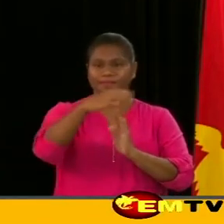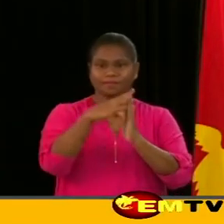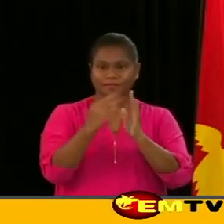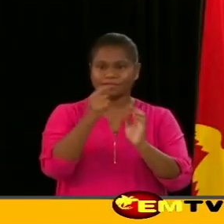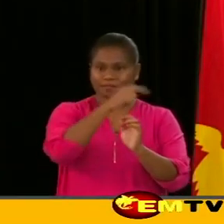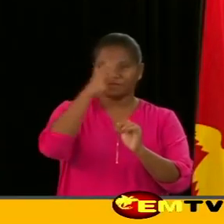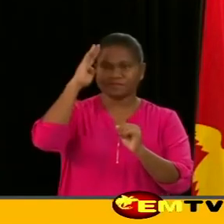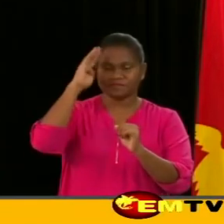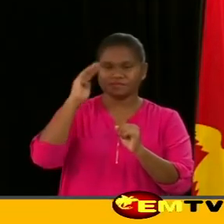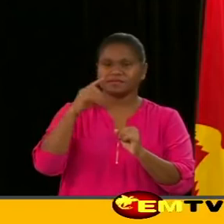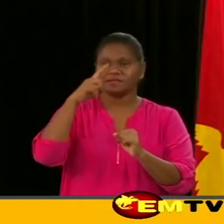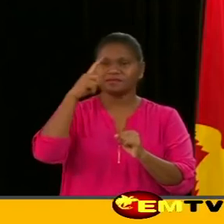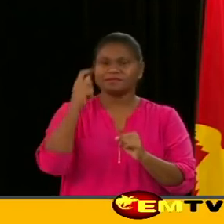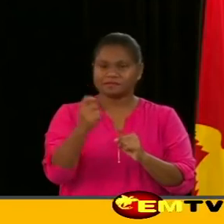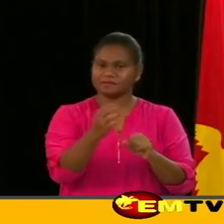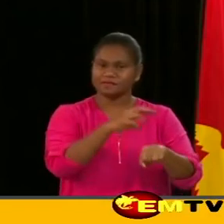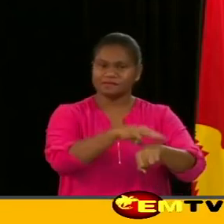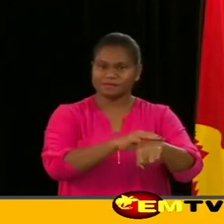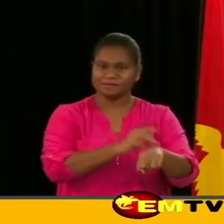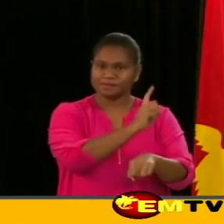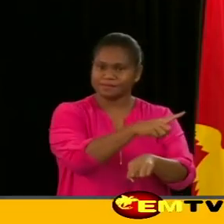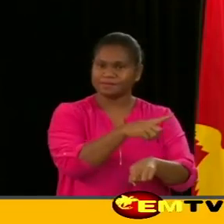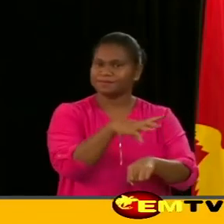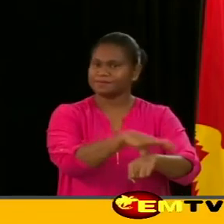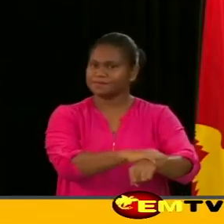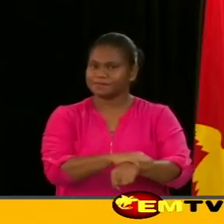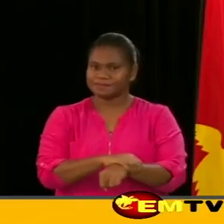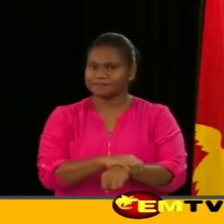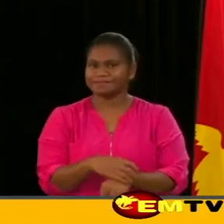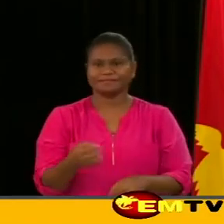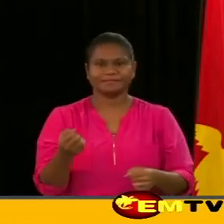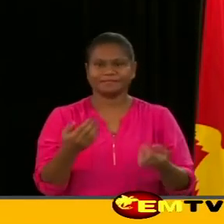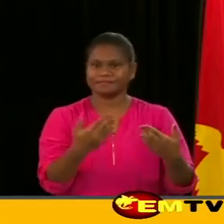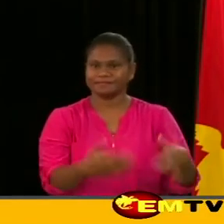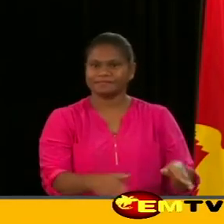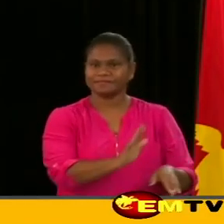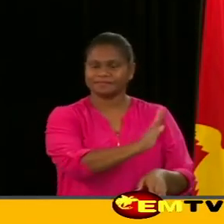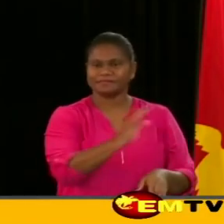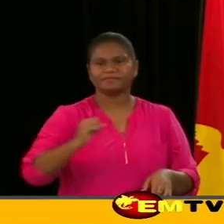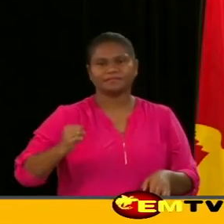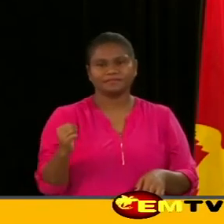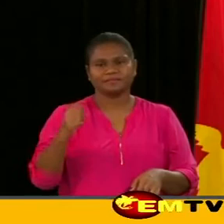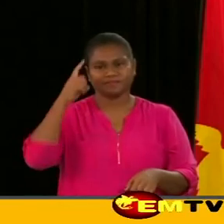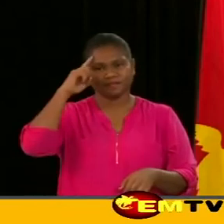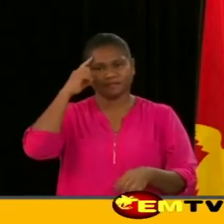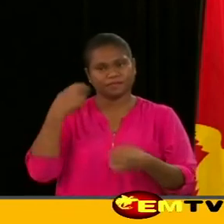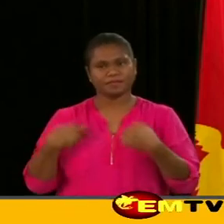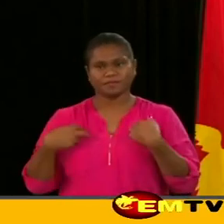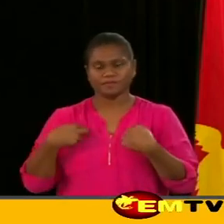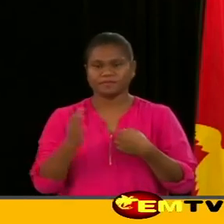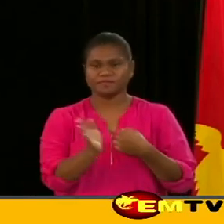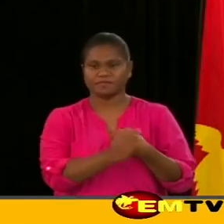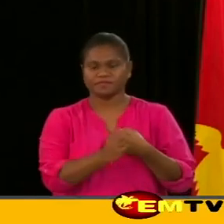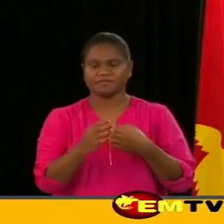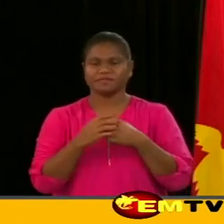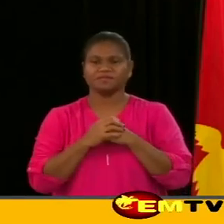up by the Indonesian authorities, then it is a matter between that particular Papua New Guinea national and the Indonesian authorities,